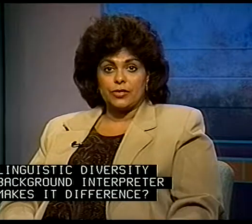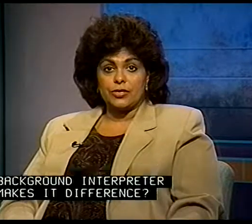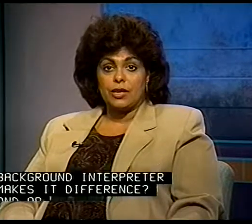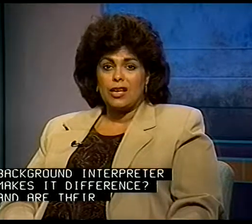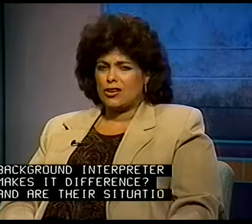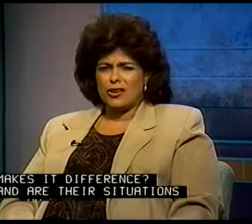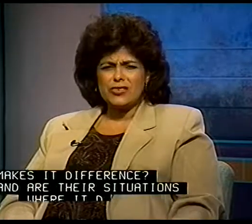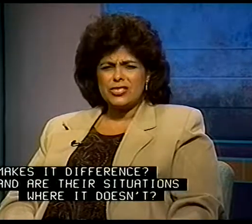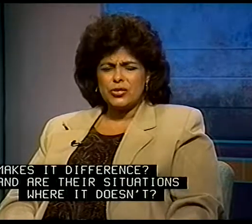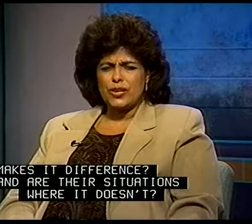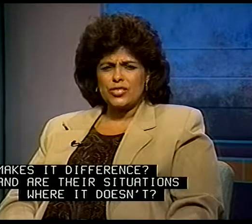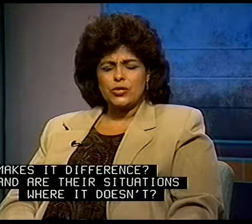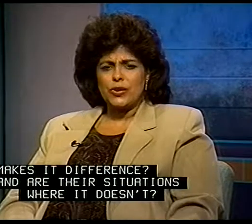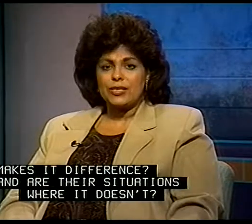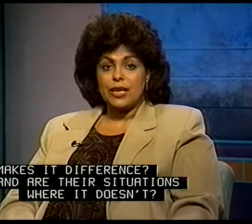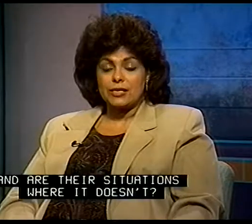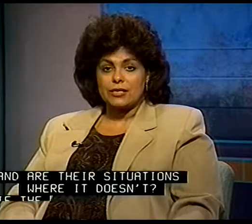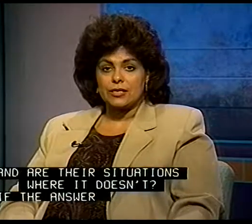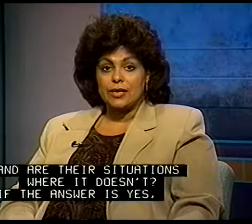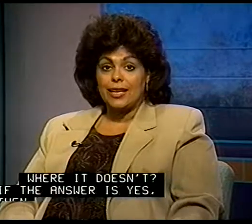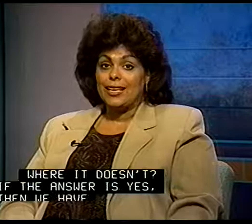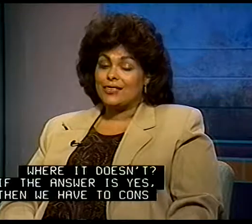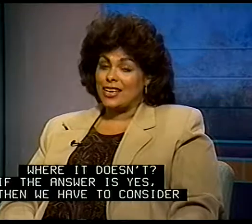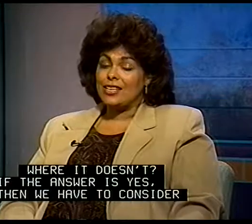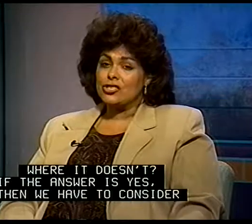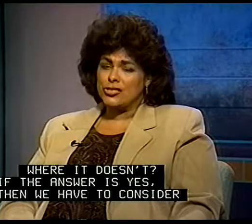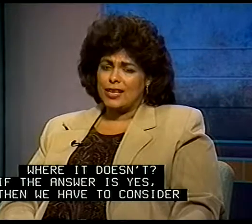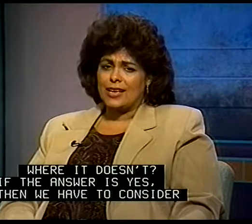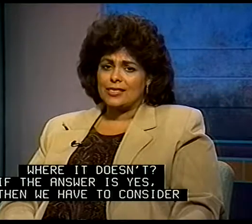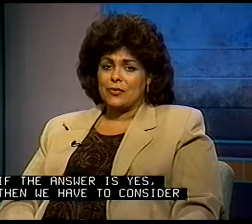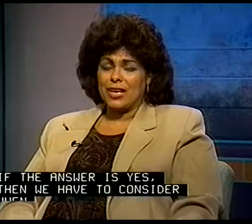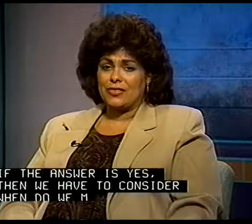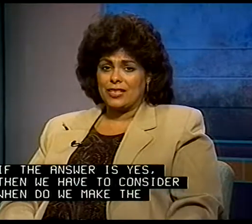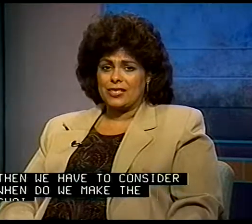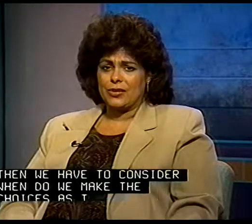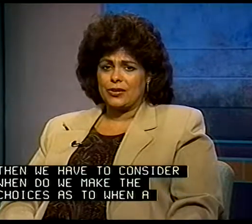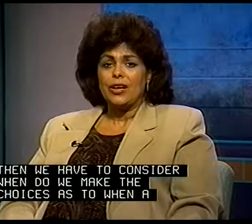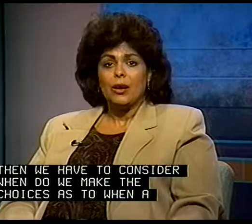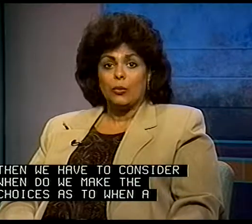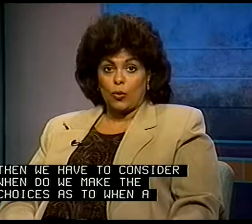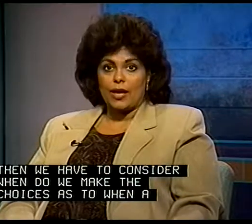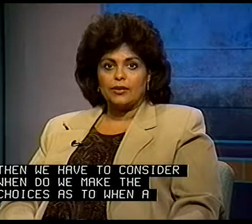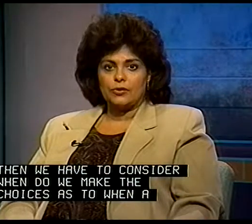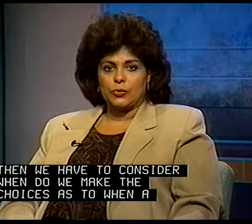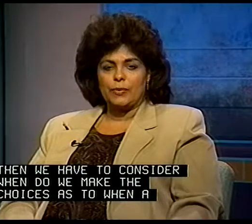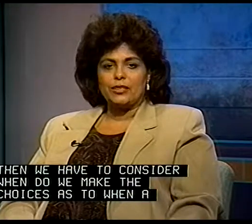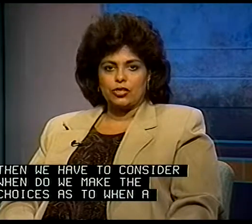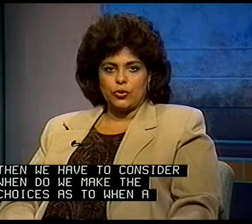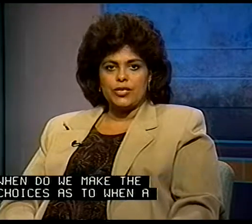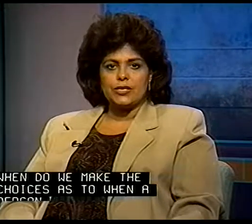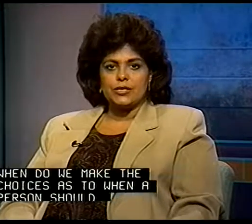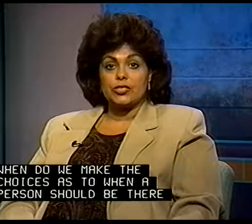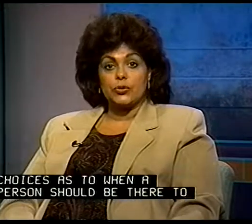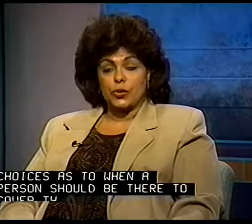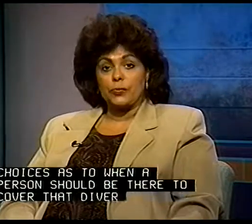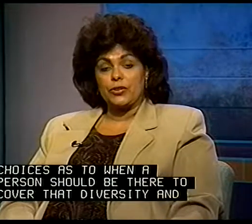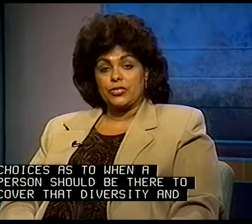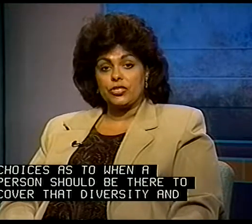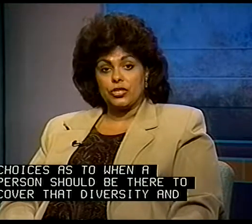difference? And are there situations where it doesn't? If the answer is yes, then we have to consider when do we make the choices as to when a person should